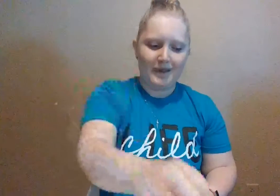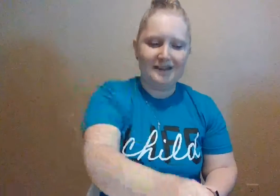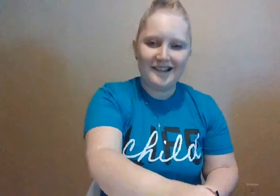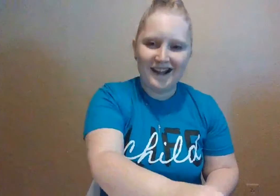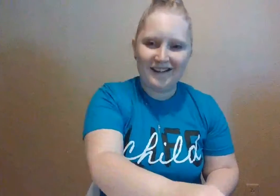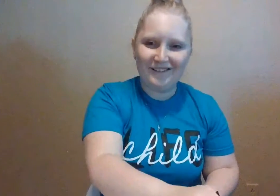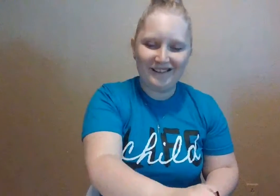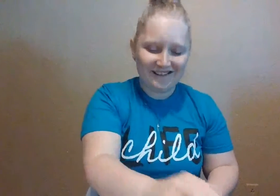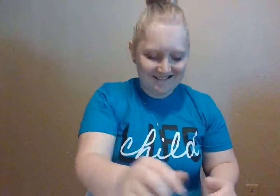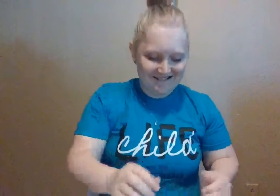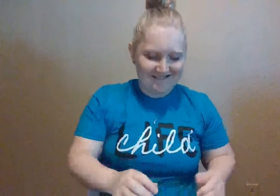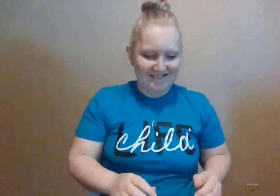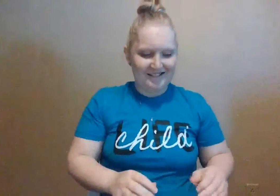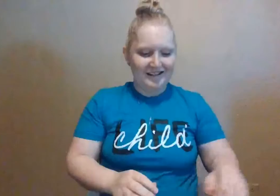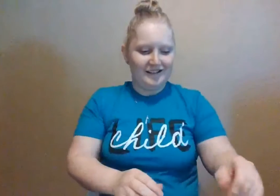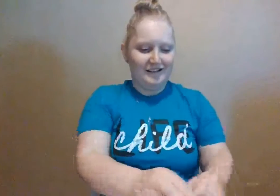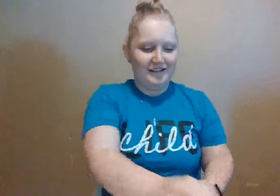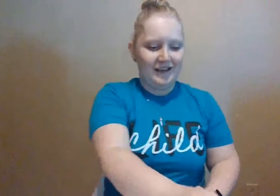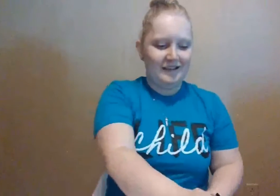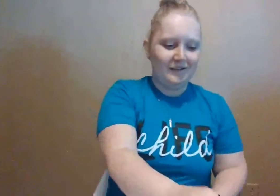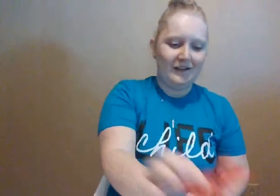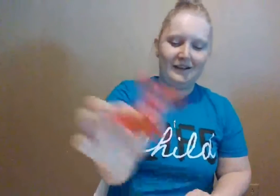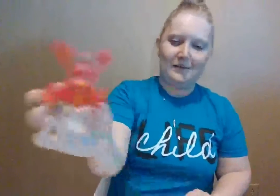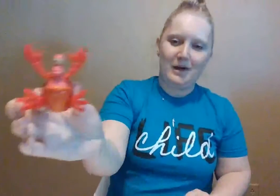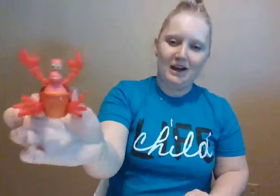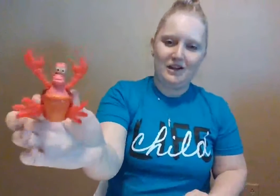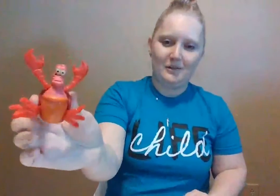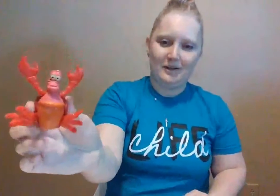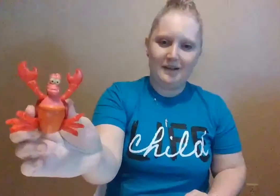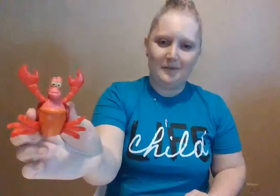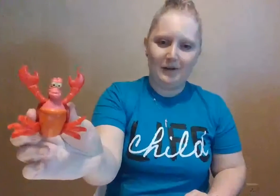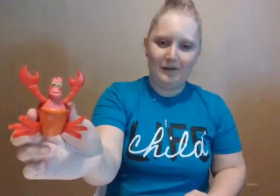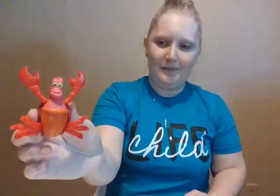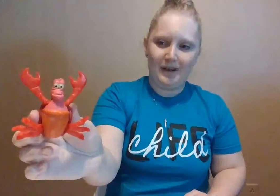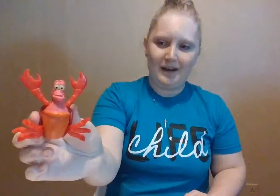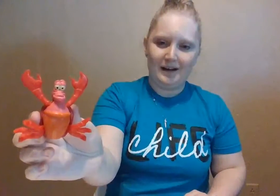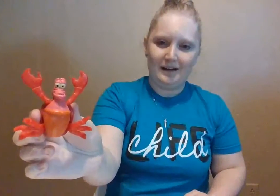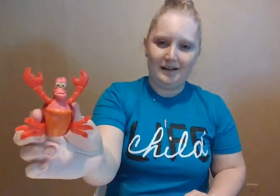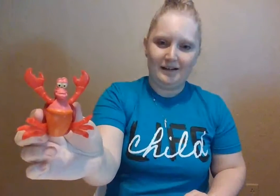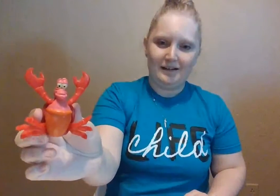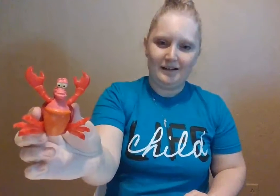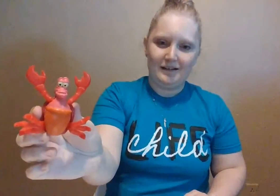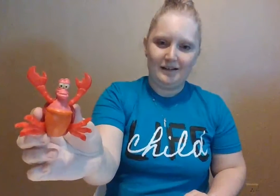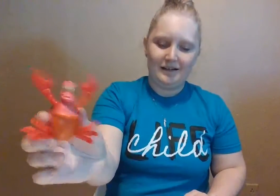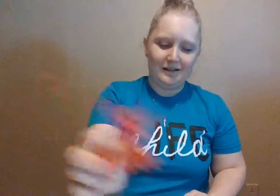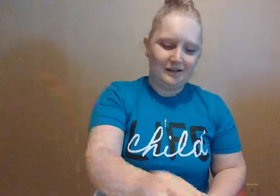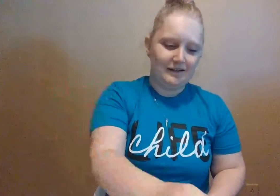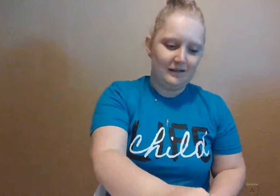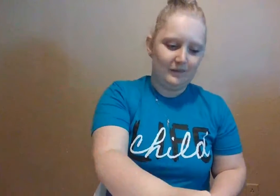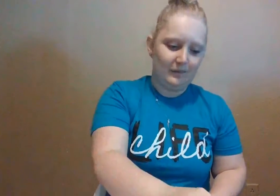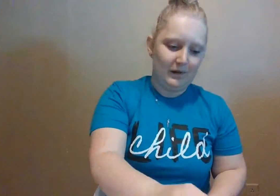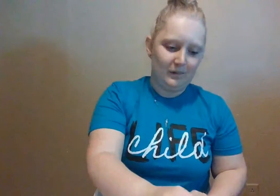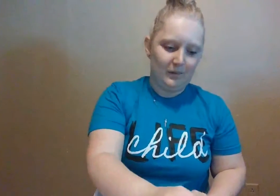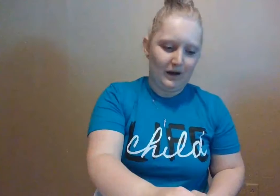Isn't that cool? So that's our friend Sebastian. We'll see more of him later when we do water